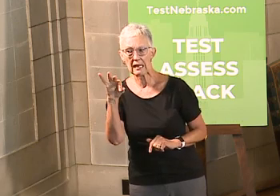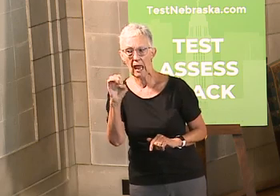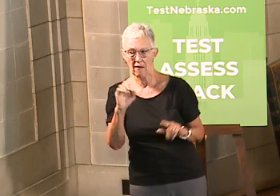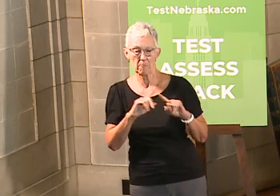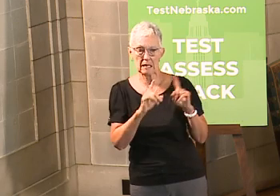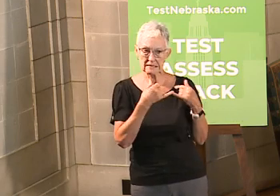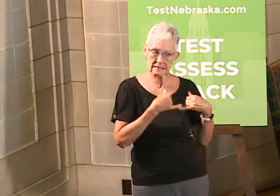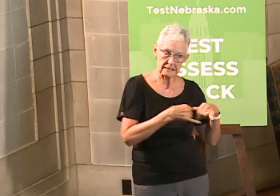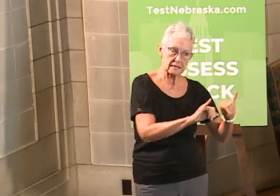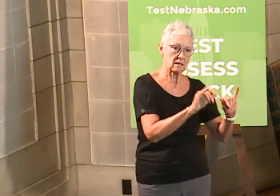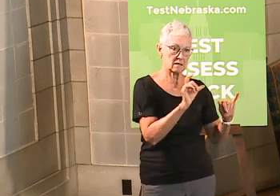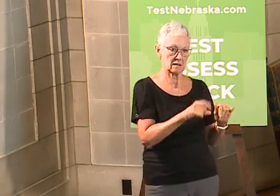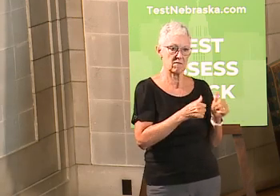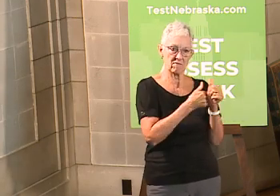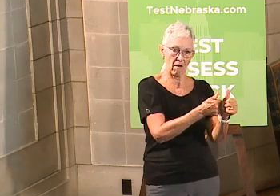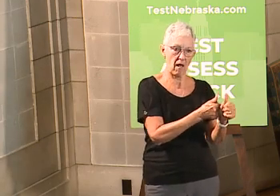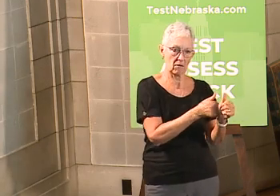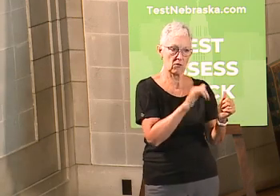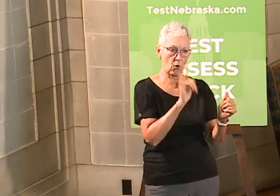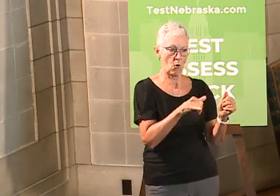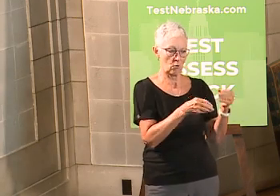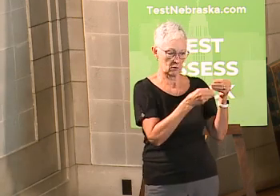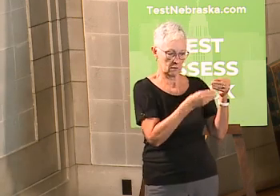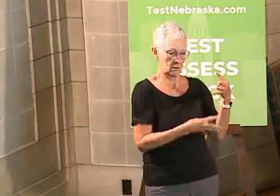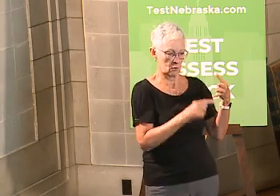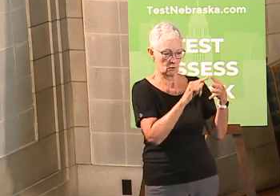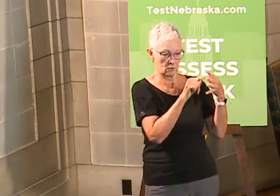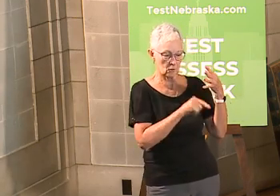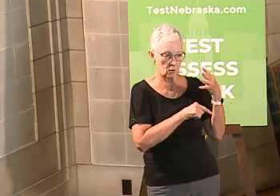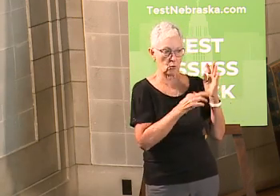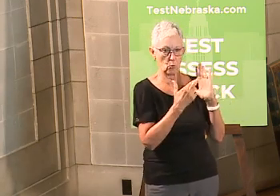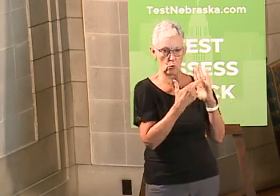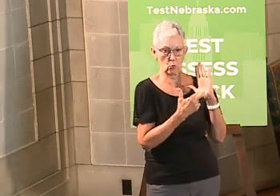want to take those steps to be able to slow the spread of the virus, all with the